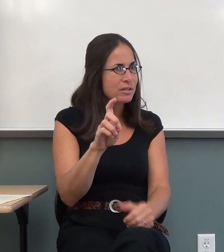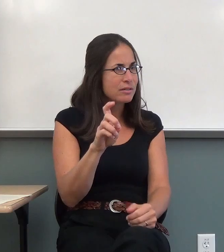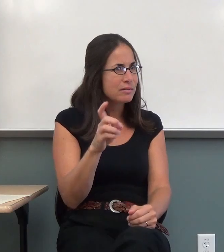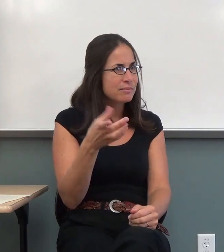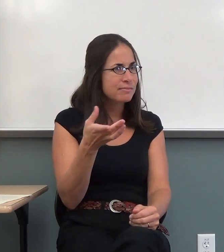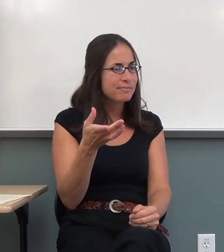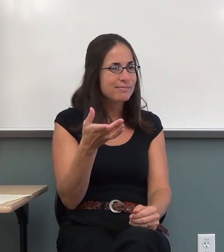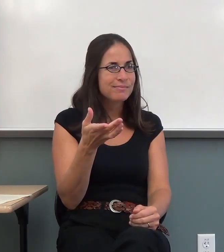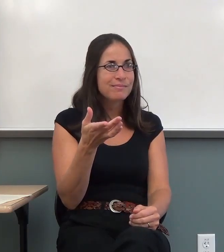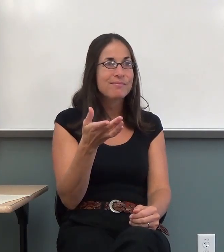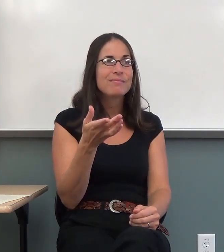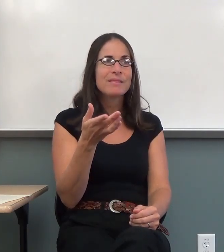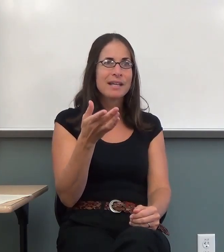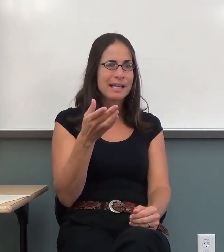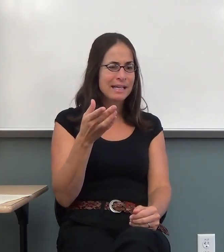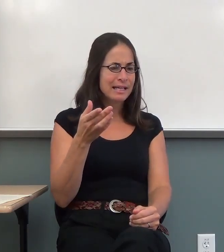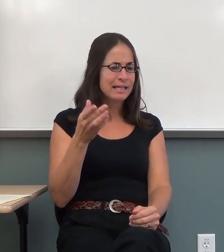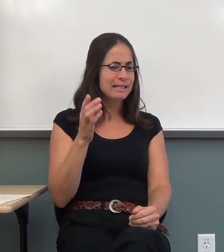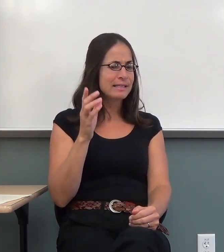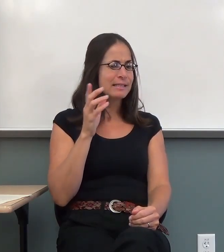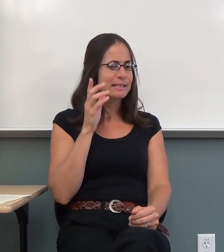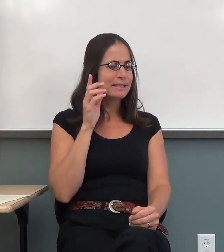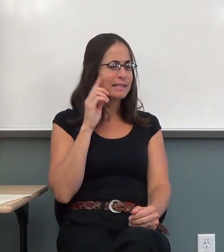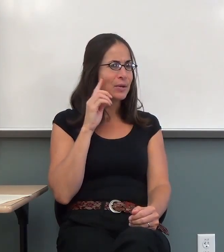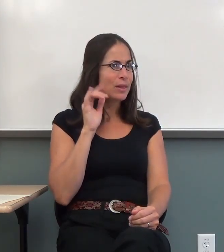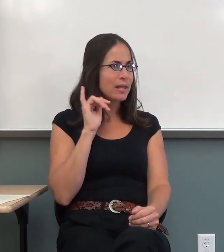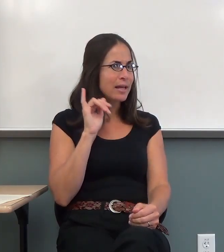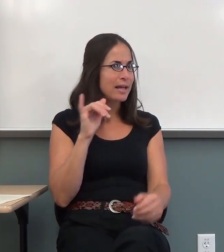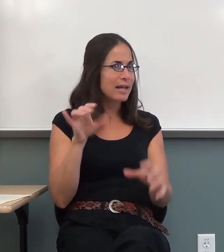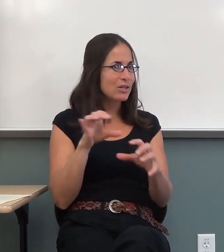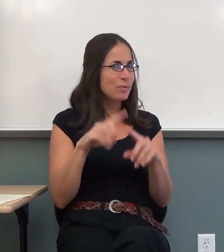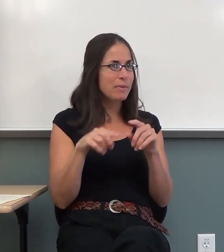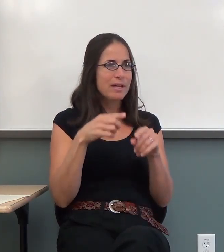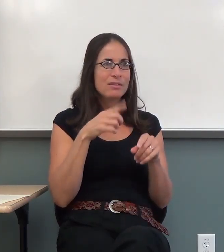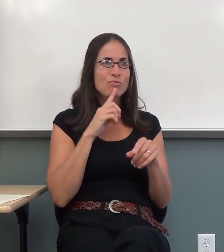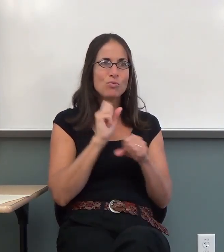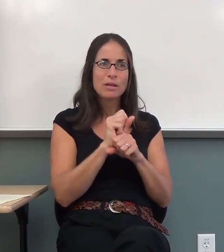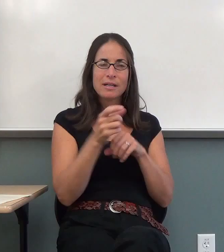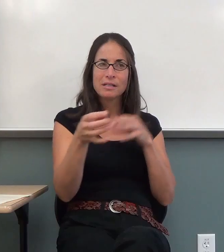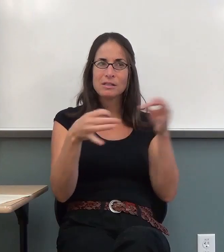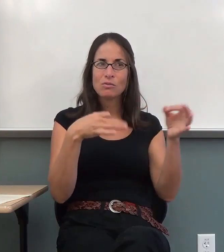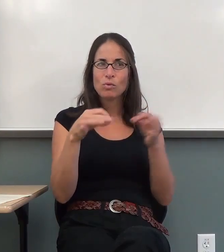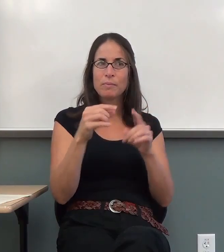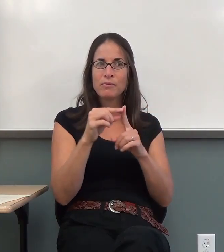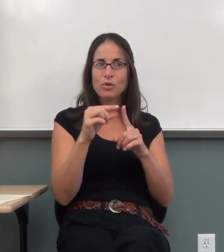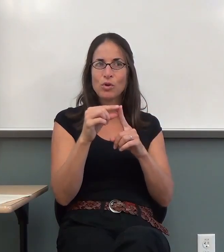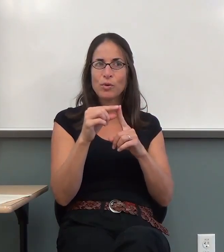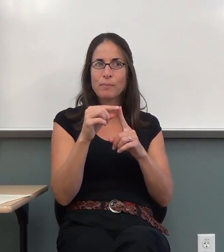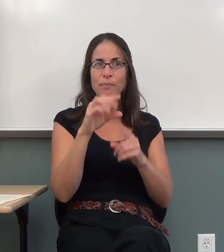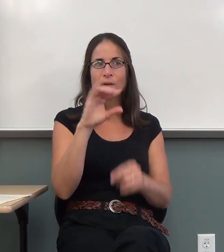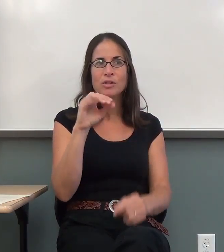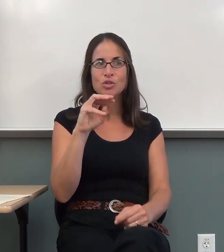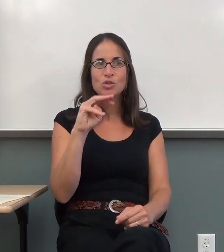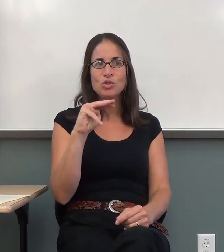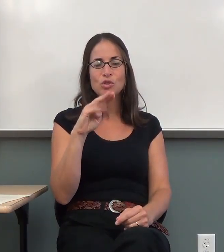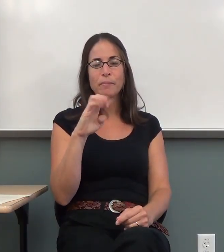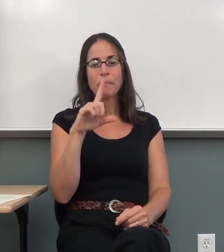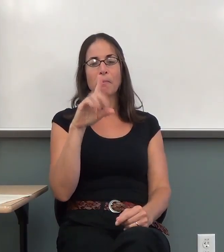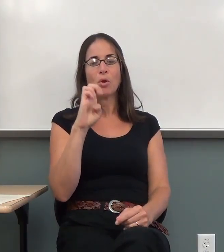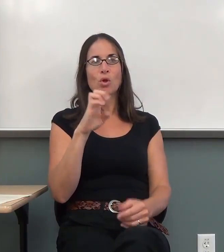it seems like an action, but it's almost like more of a descriptive term, huh? They were jumbling together. So